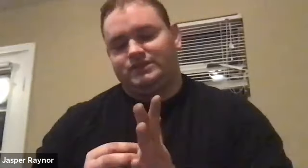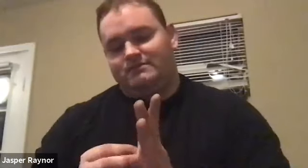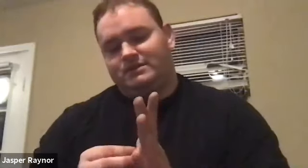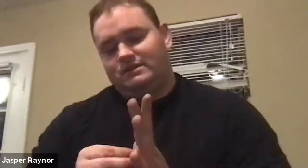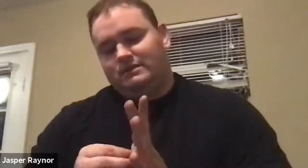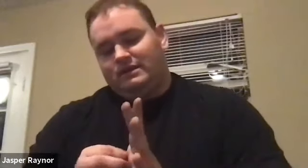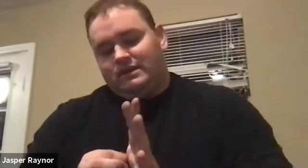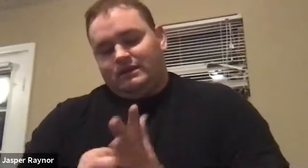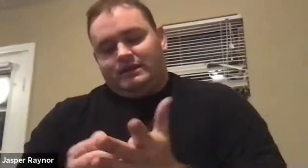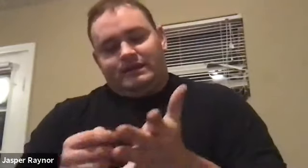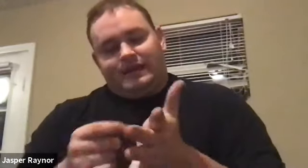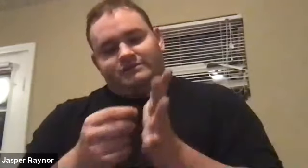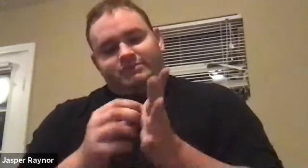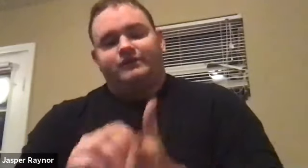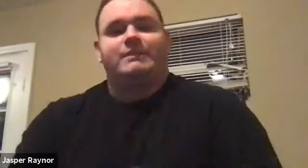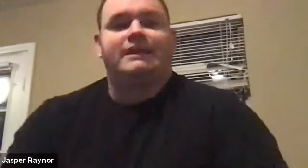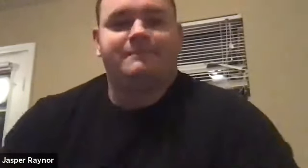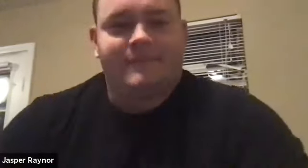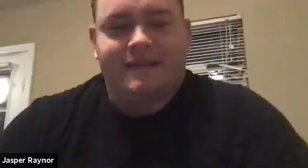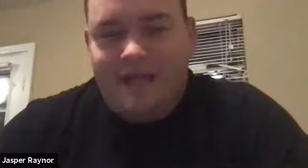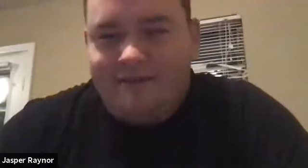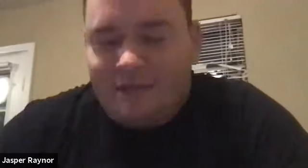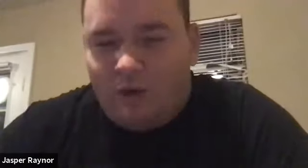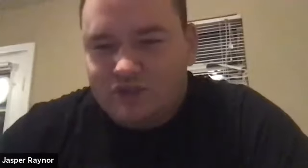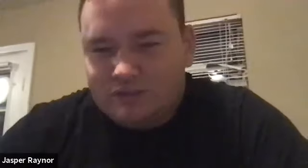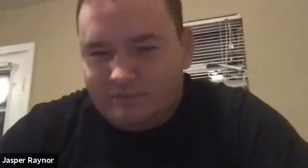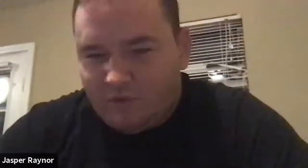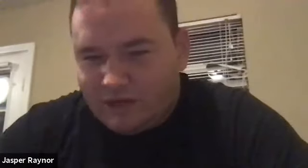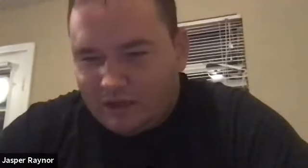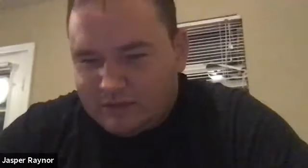job. I was pointing in my hand. And do we have any questions before I close out?